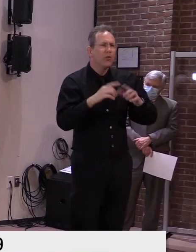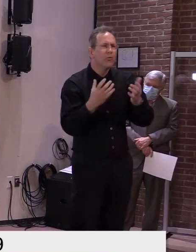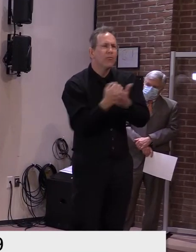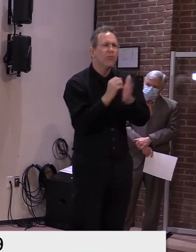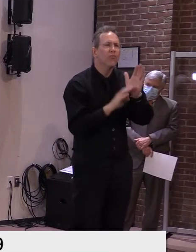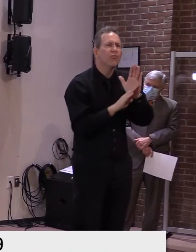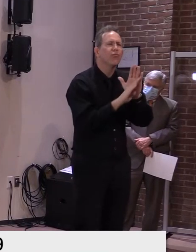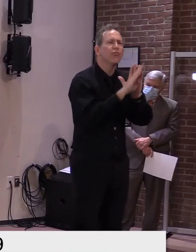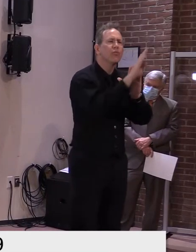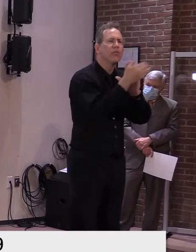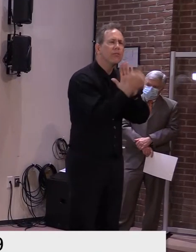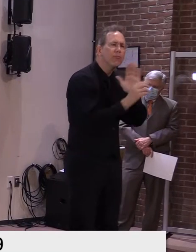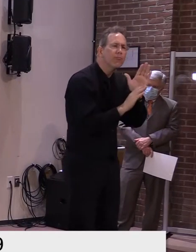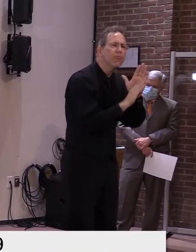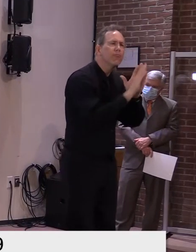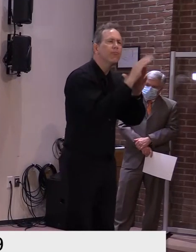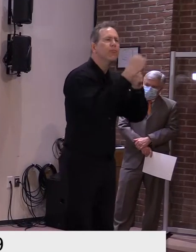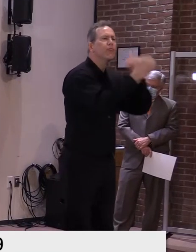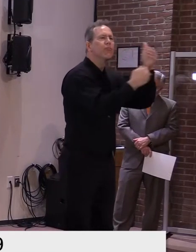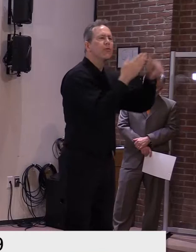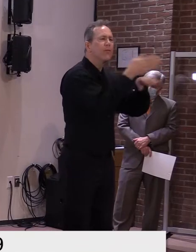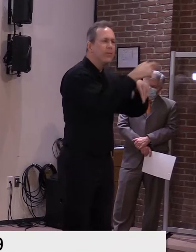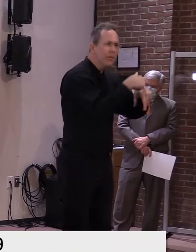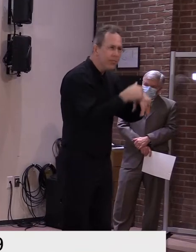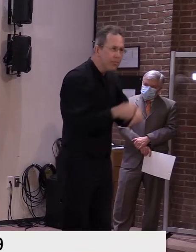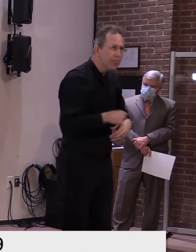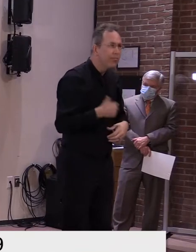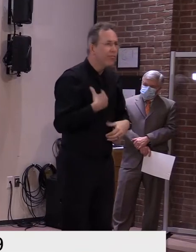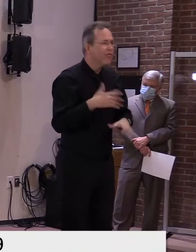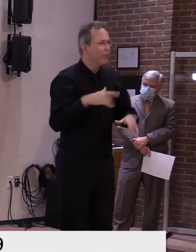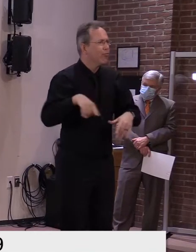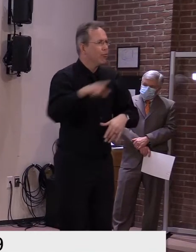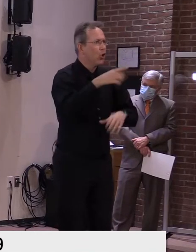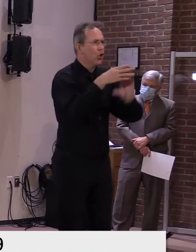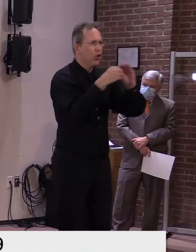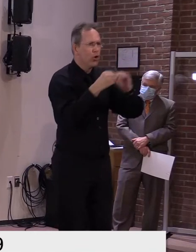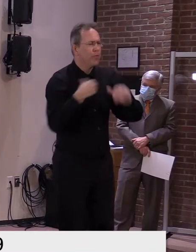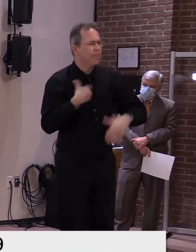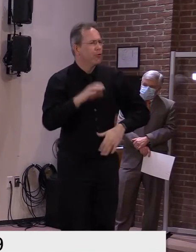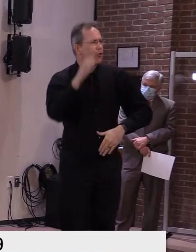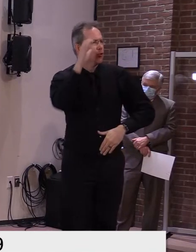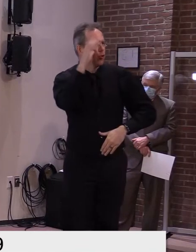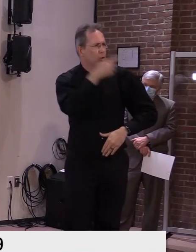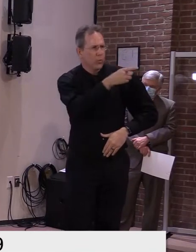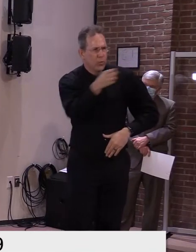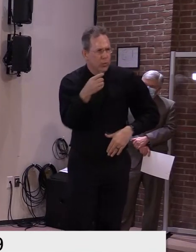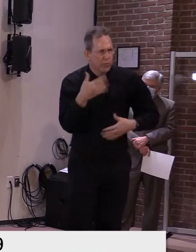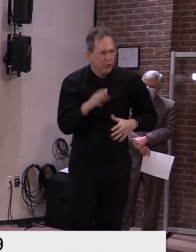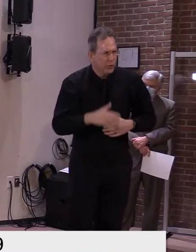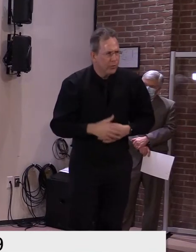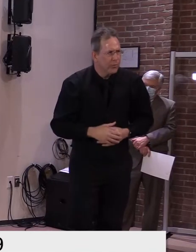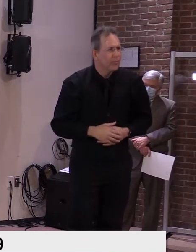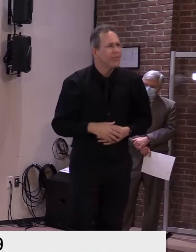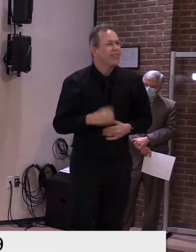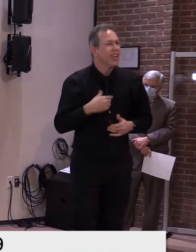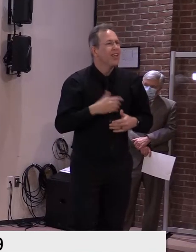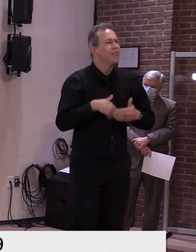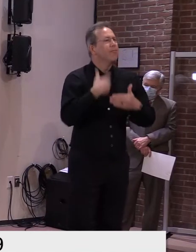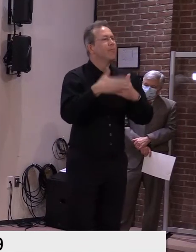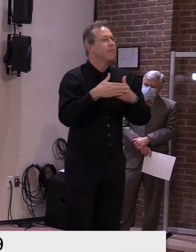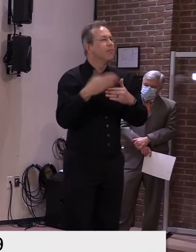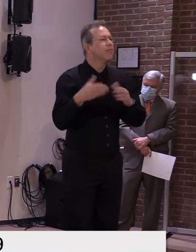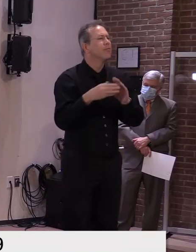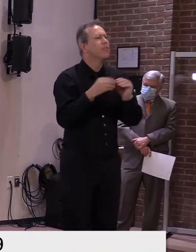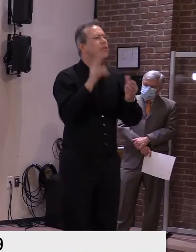connected, and heard. Thanks for your time this morning, and I will now turn the virtual mic over to Secretary Dan French of the Agency